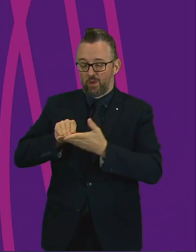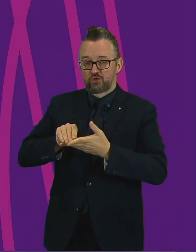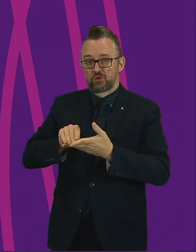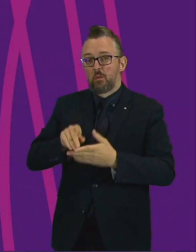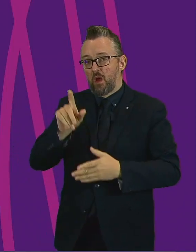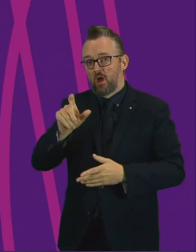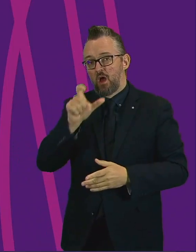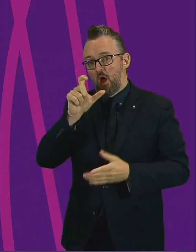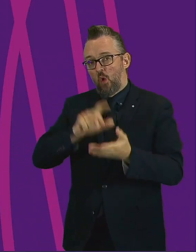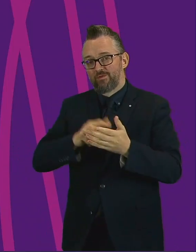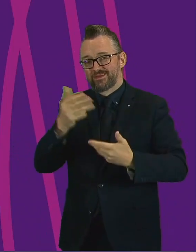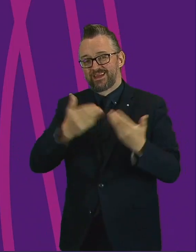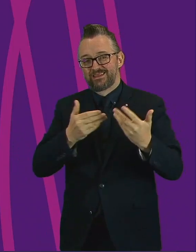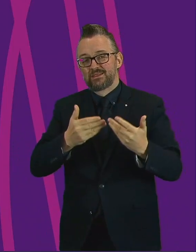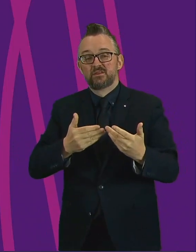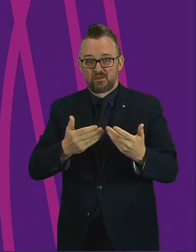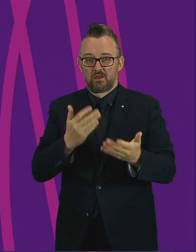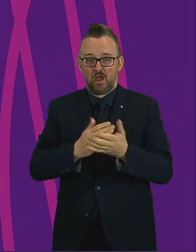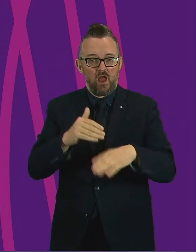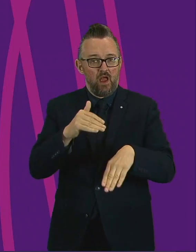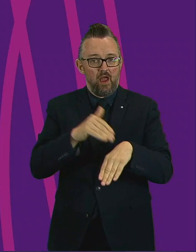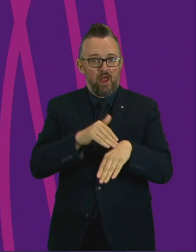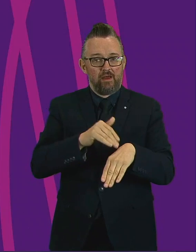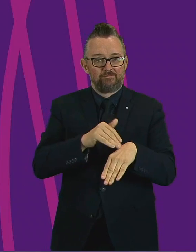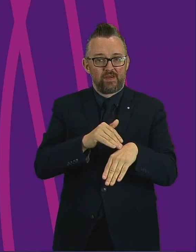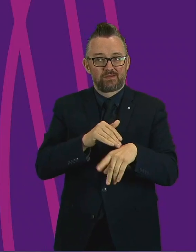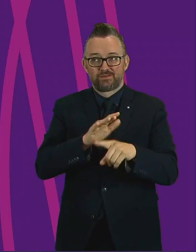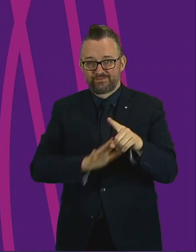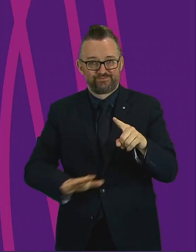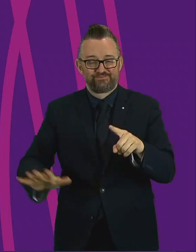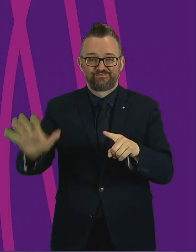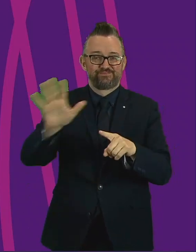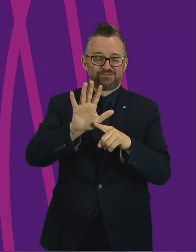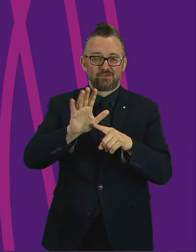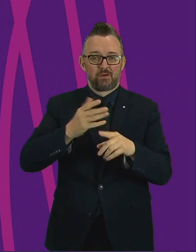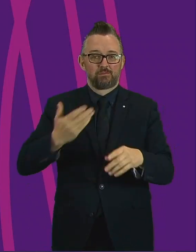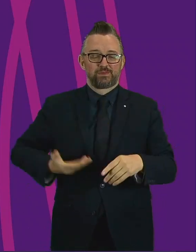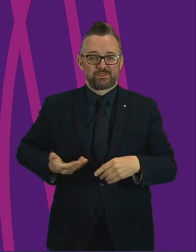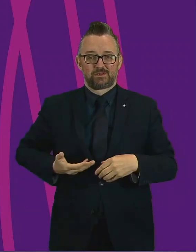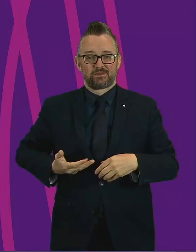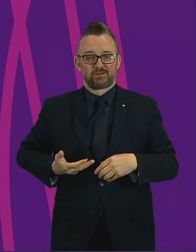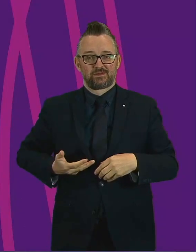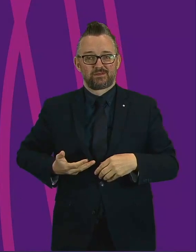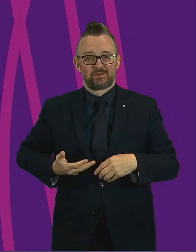will have an impact on businesses and apprentices across Scotland. And as I mentioned before, we will